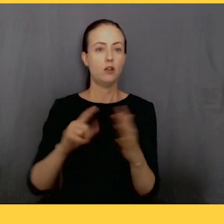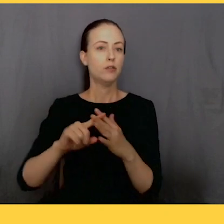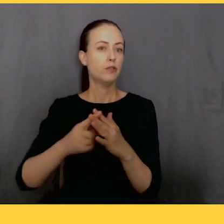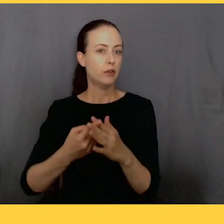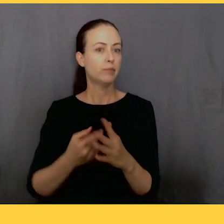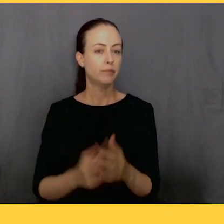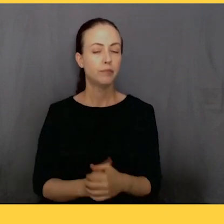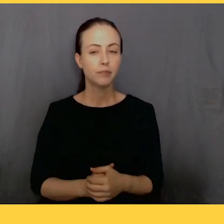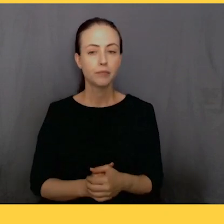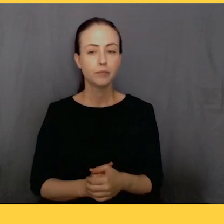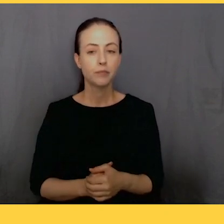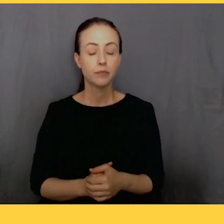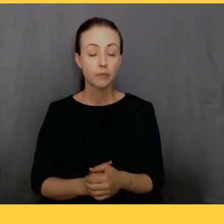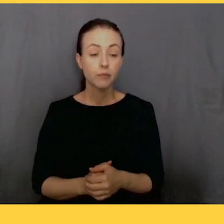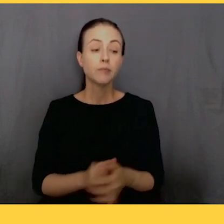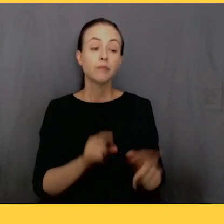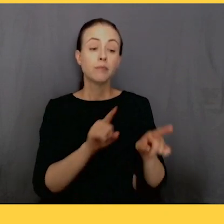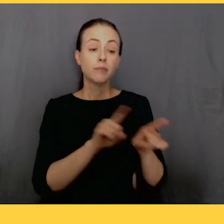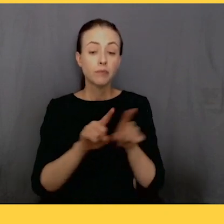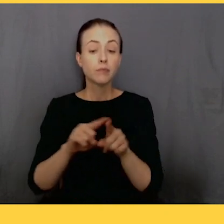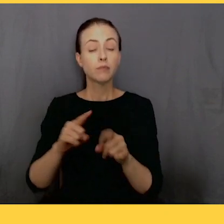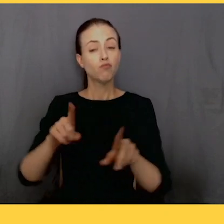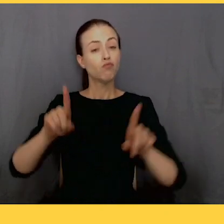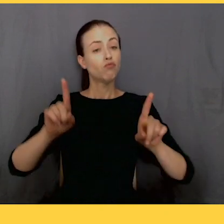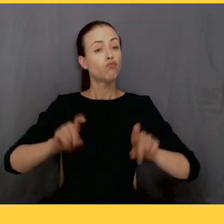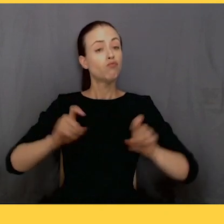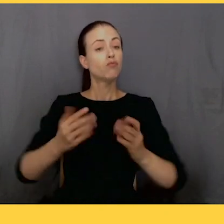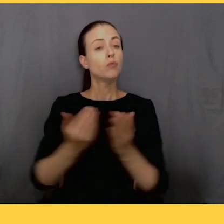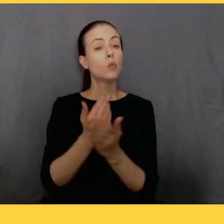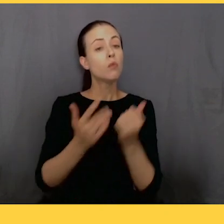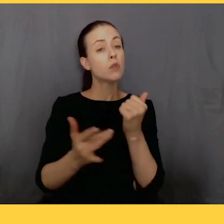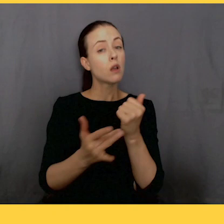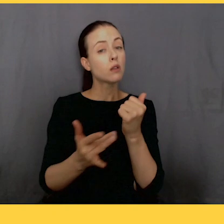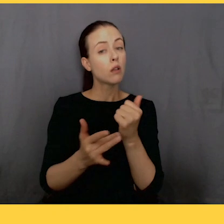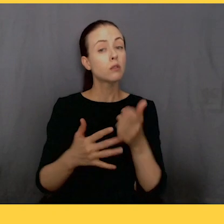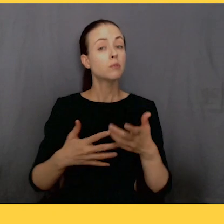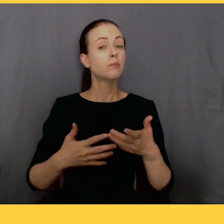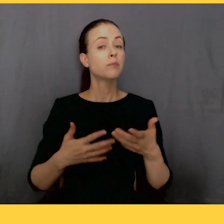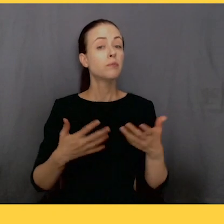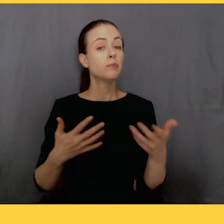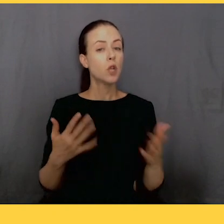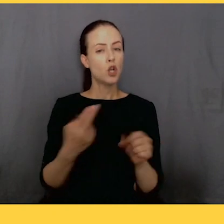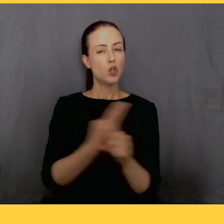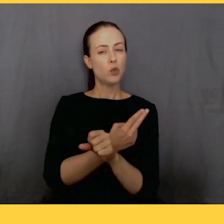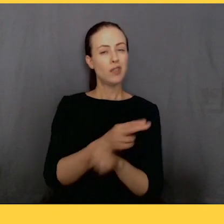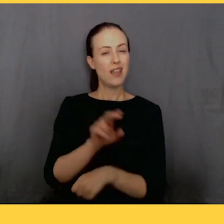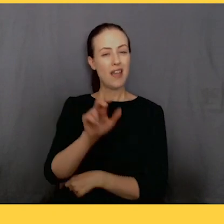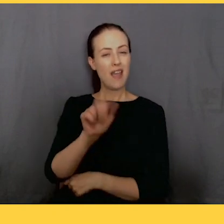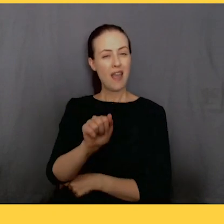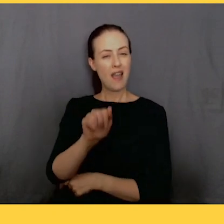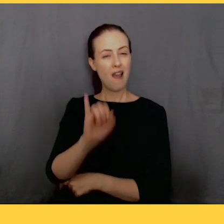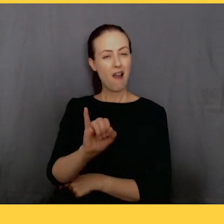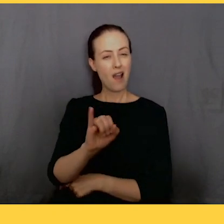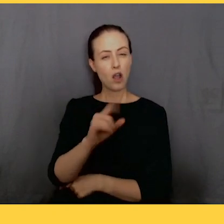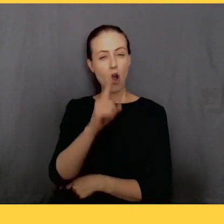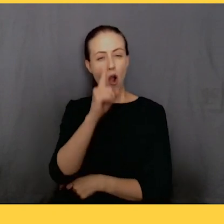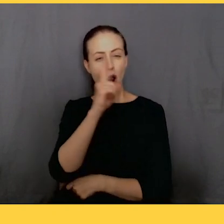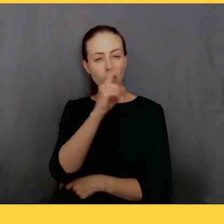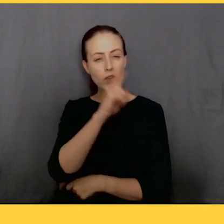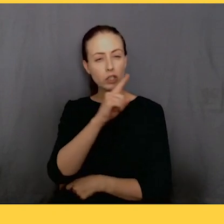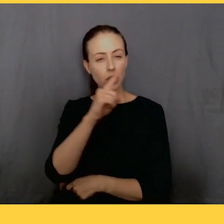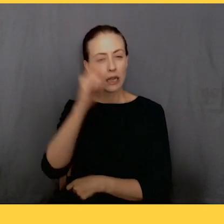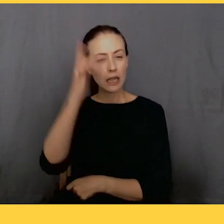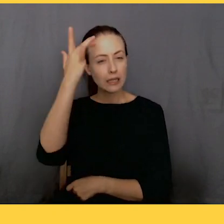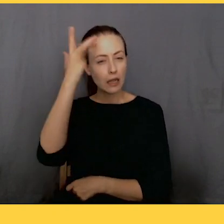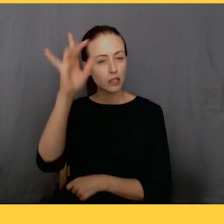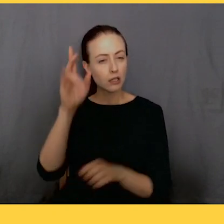also deploying and testing new technologies. These include leveraging machine learnings, artificial intelligence, and advanced risk